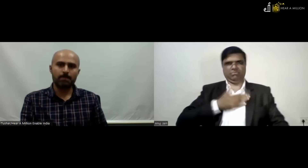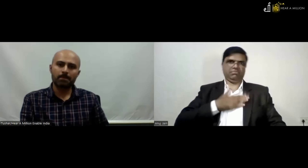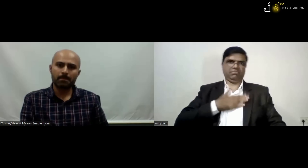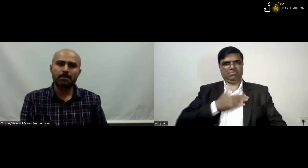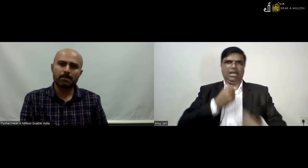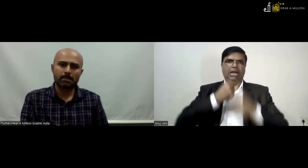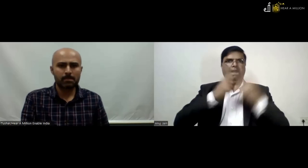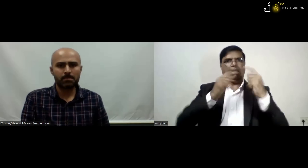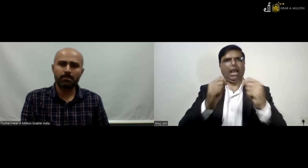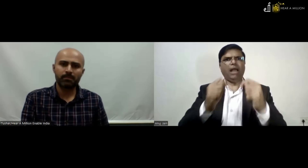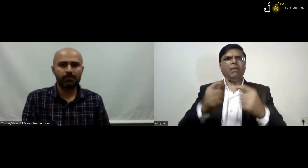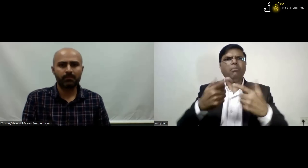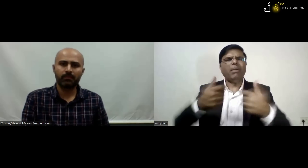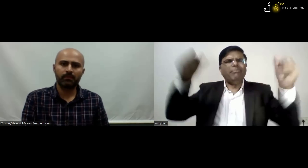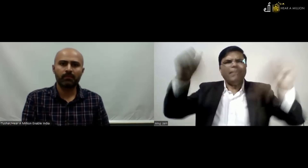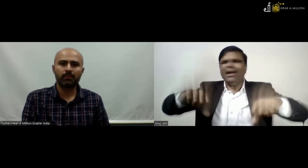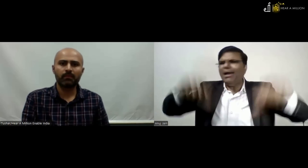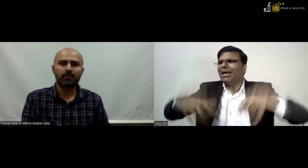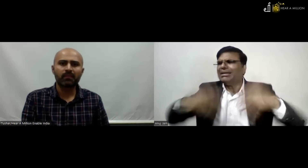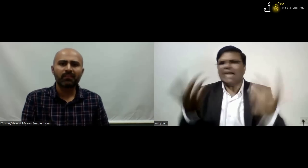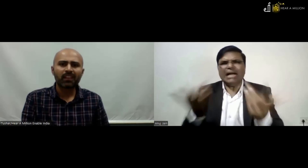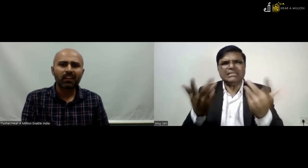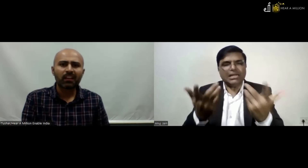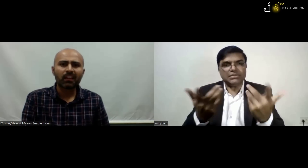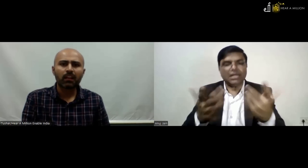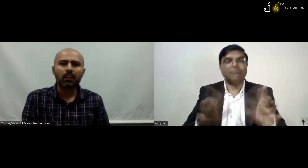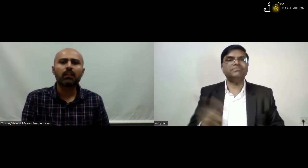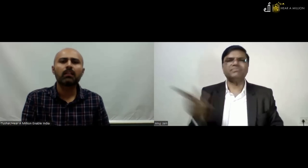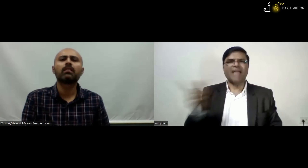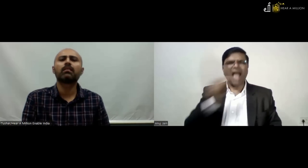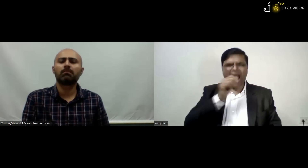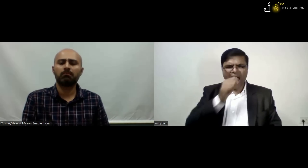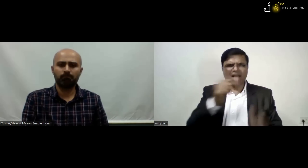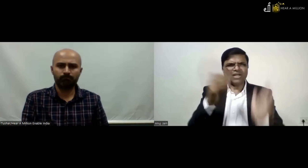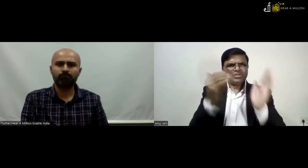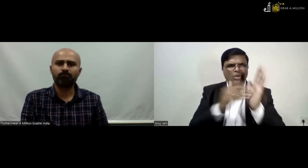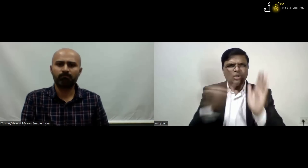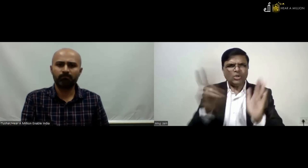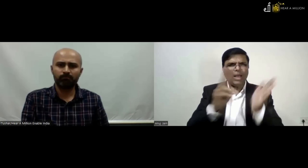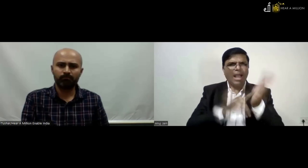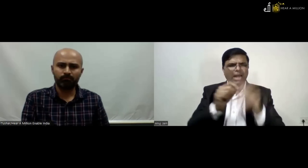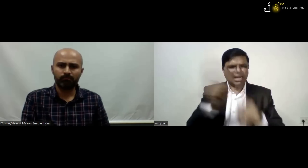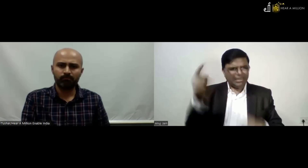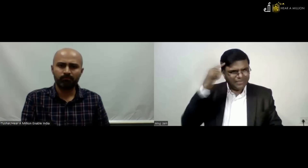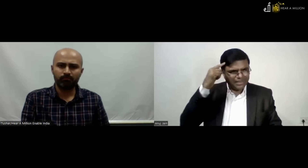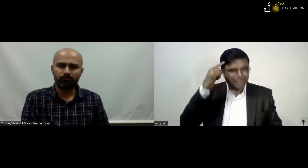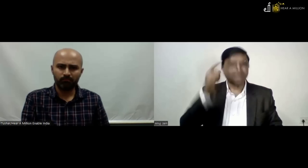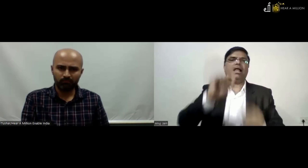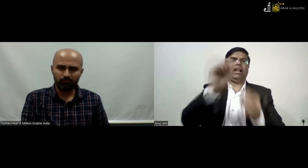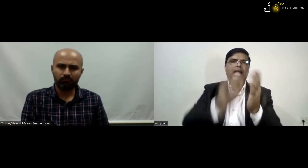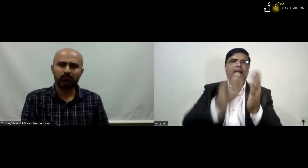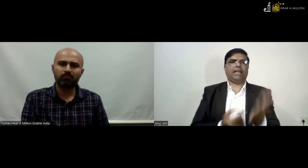And since there was a new CM, there was a new minister in the transport department. So everything looked positive.